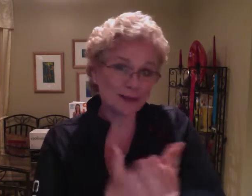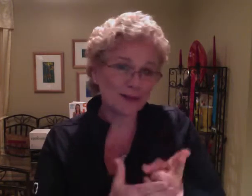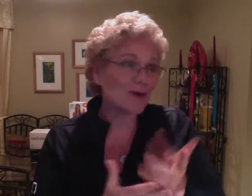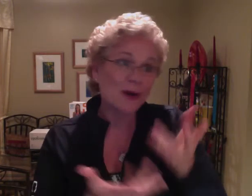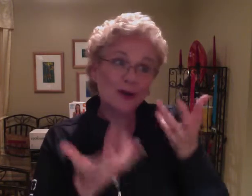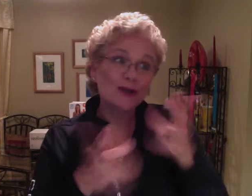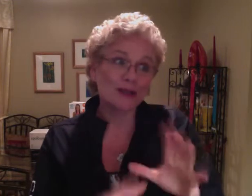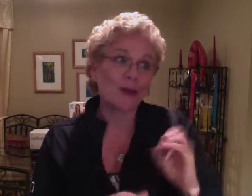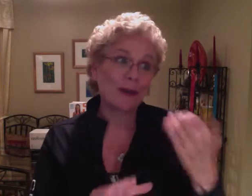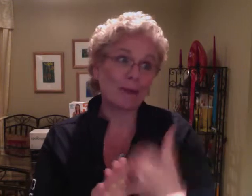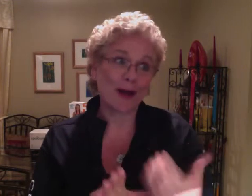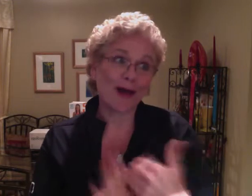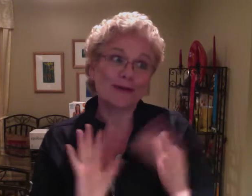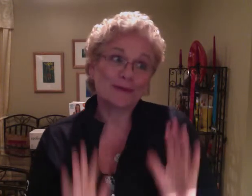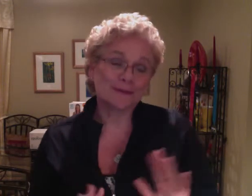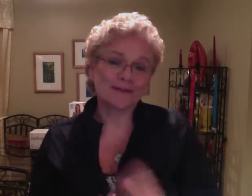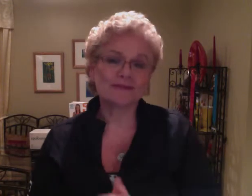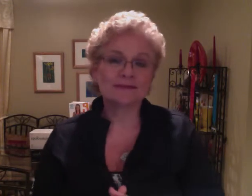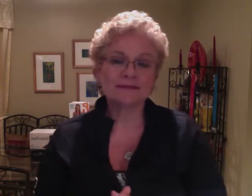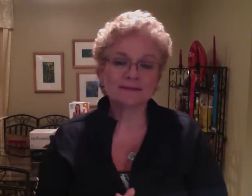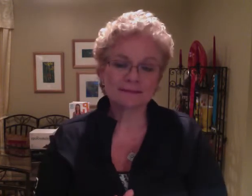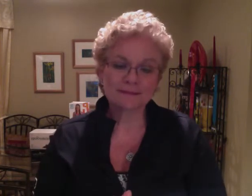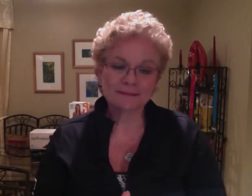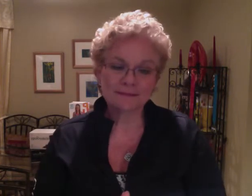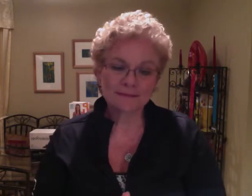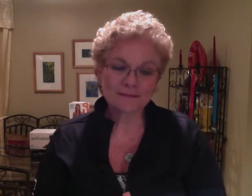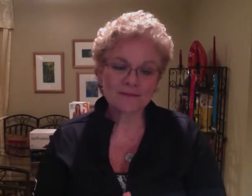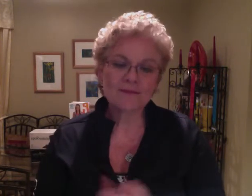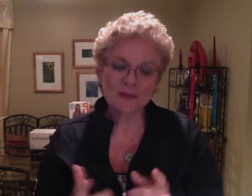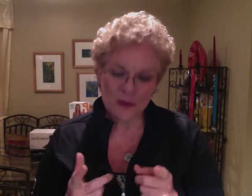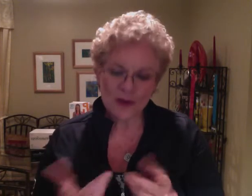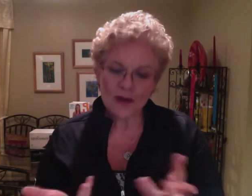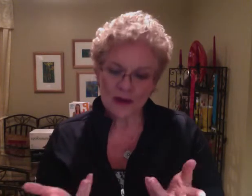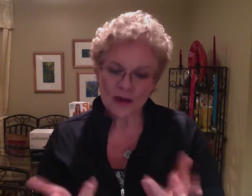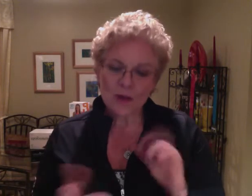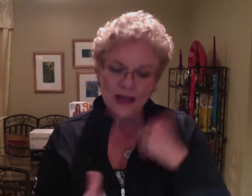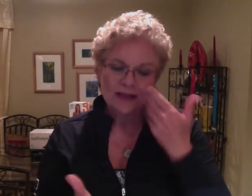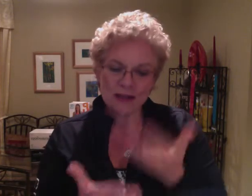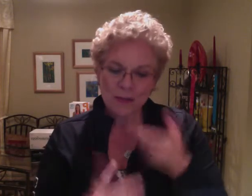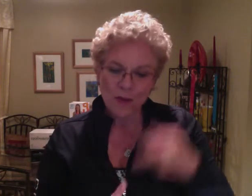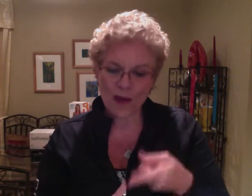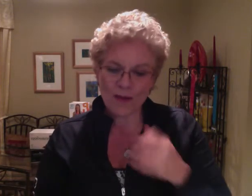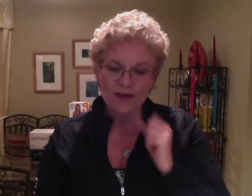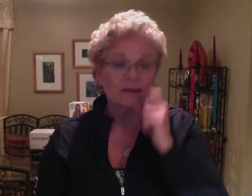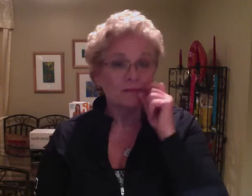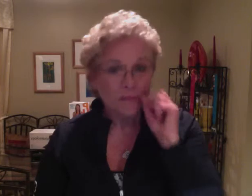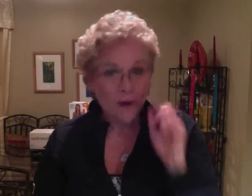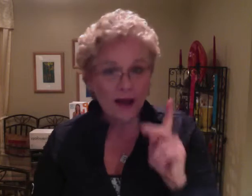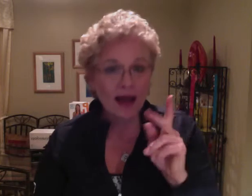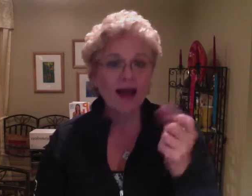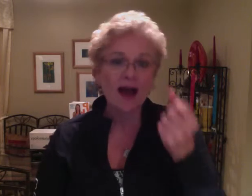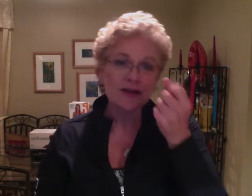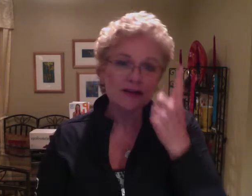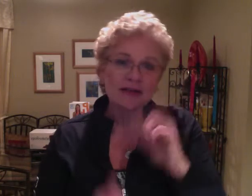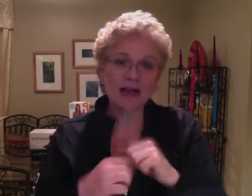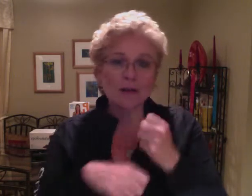that you will come to a part in which you're like, okay, I understand how to overcome objections. And they're going to say no, and I'm going to come back with